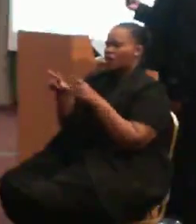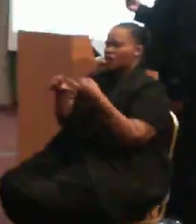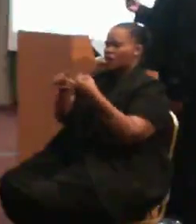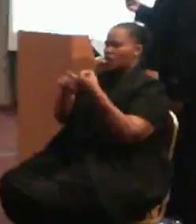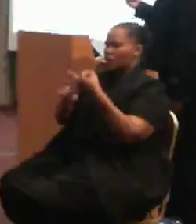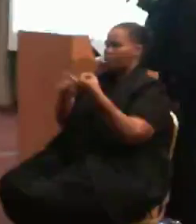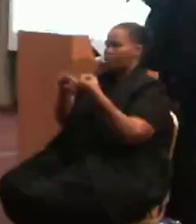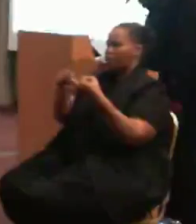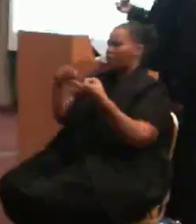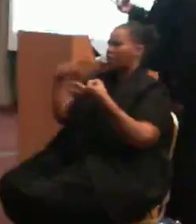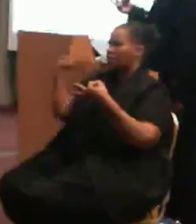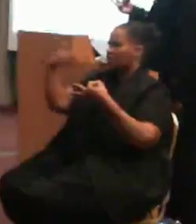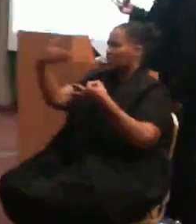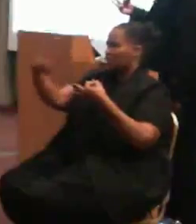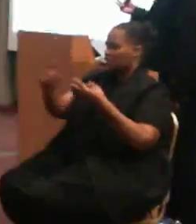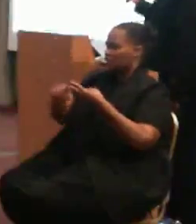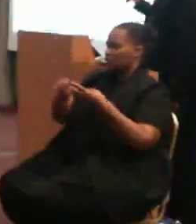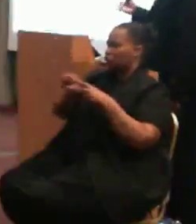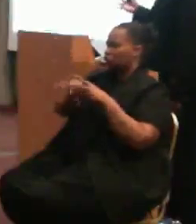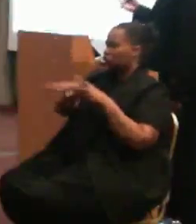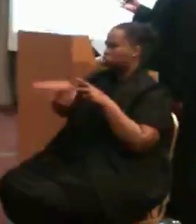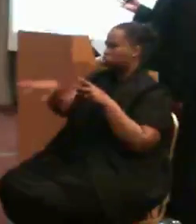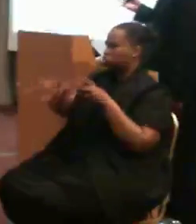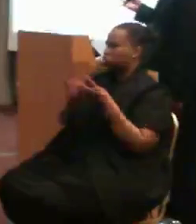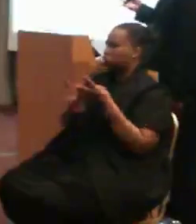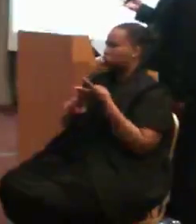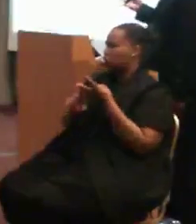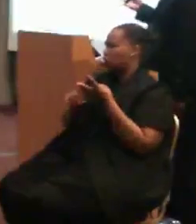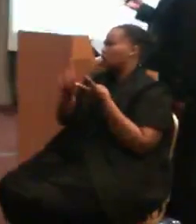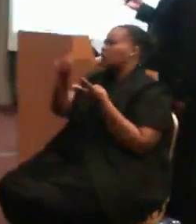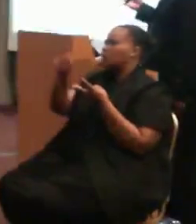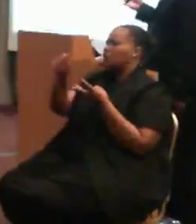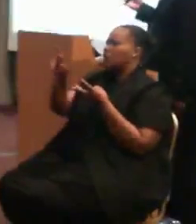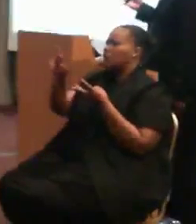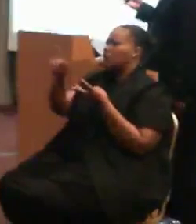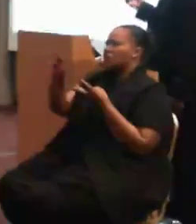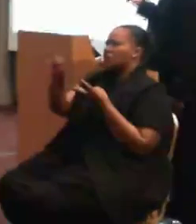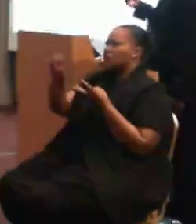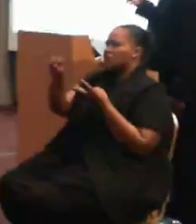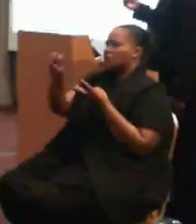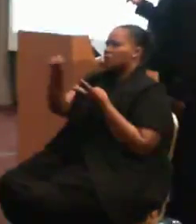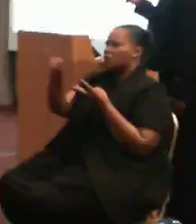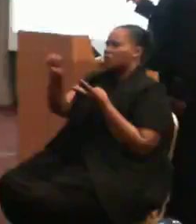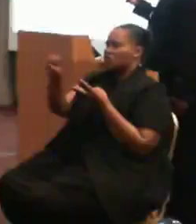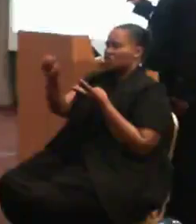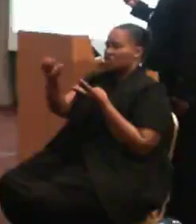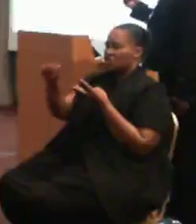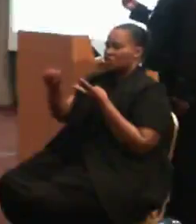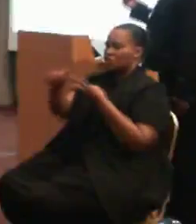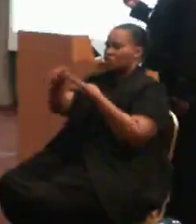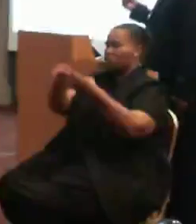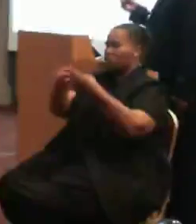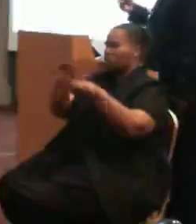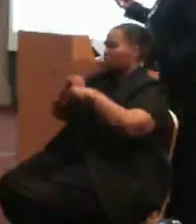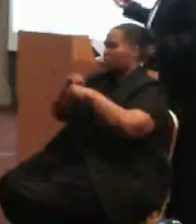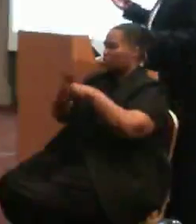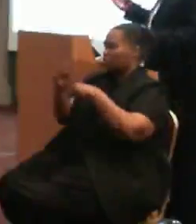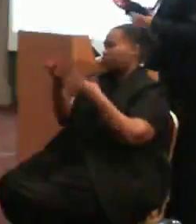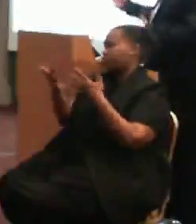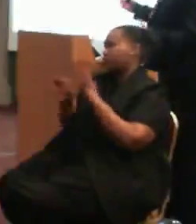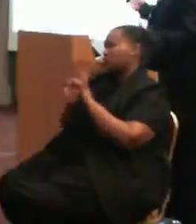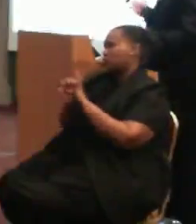generation license, there's a distribution license, and a transmission license. If there's a problem with any one of those,